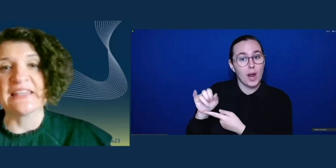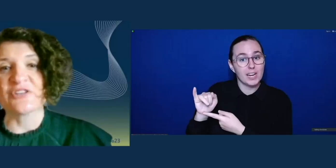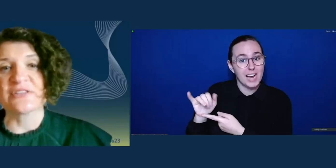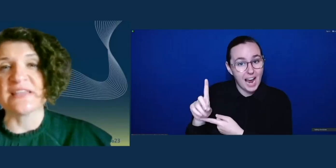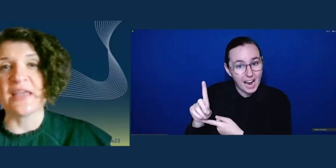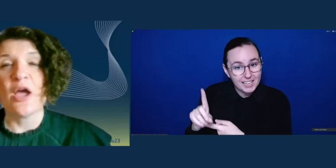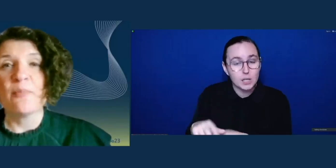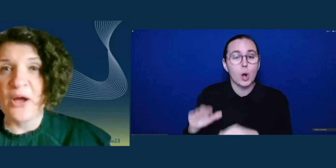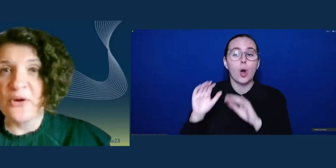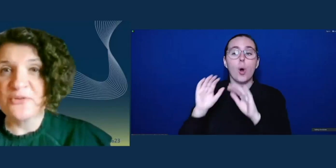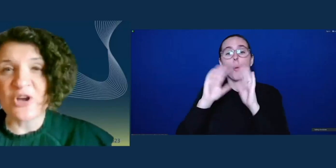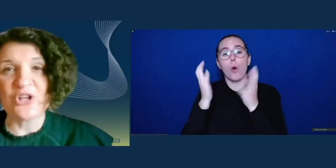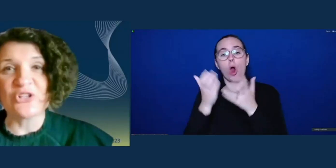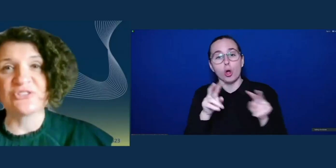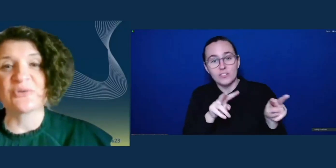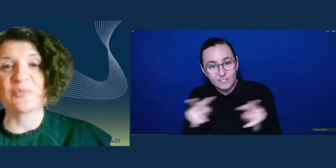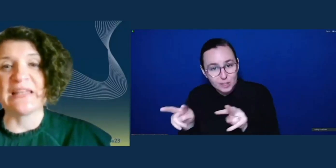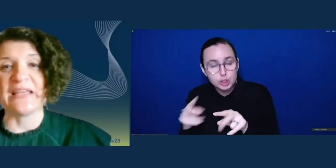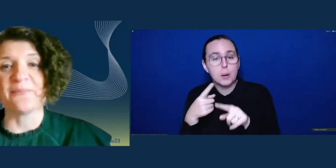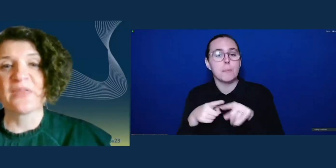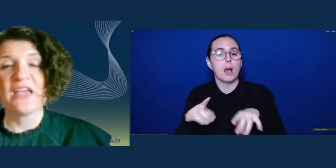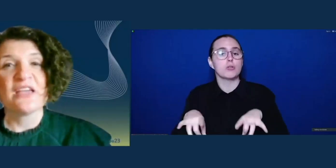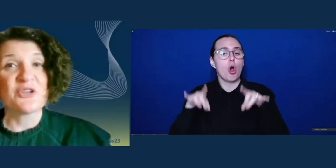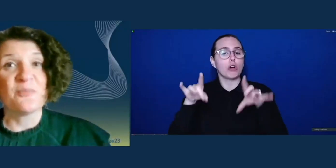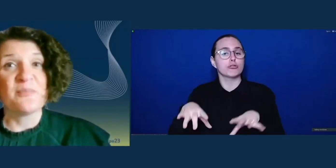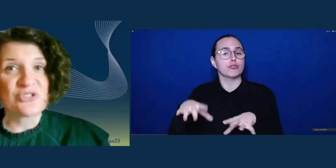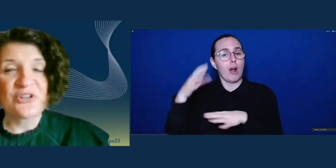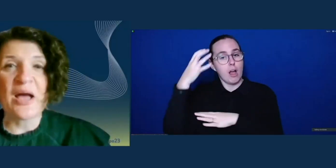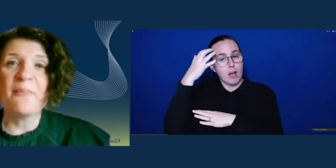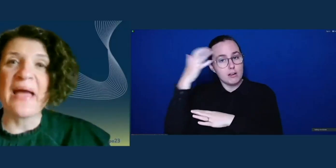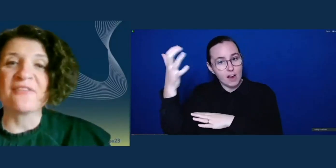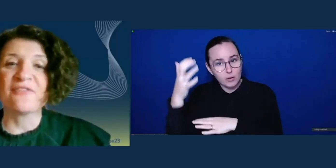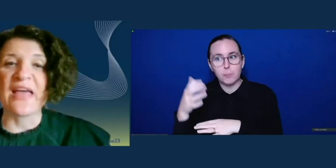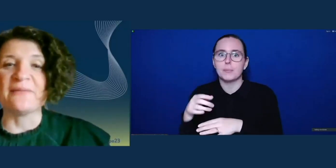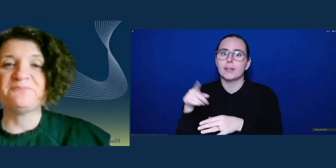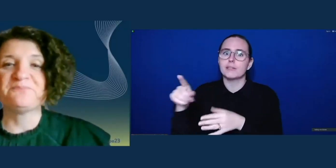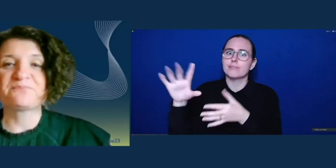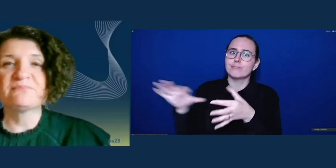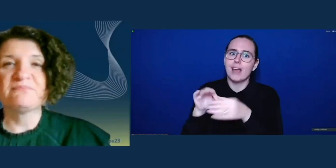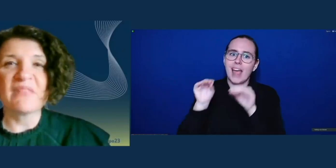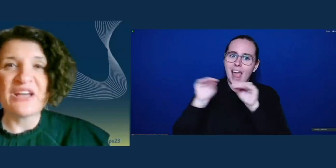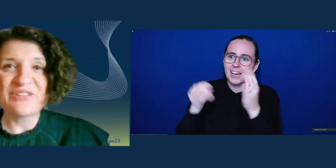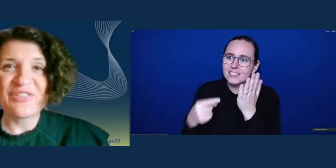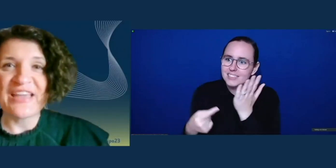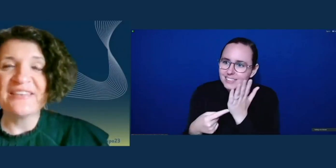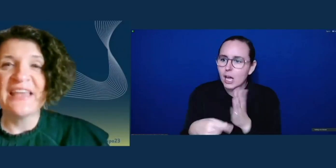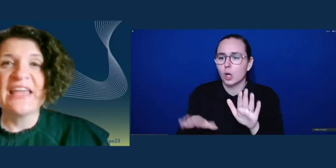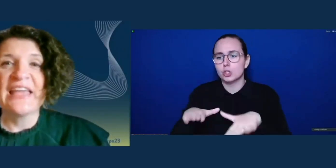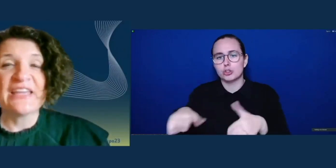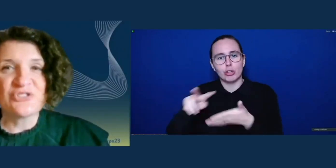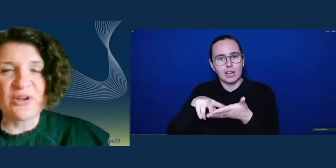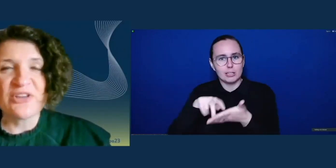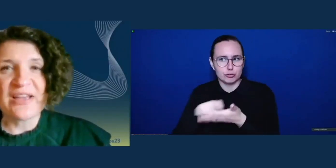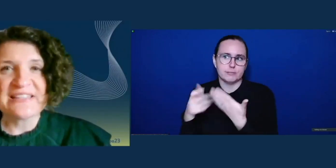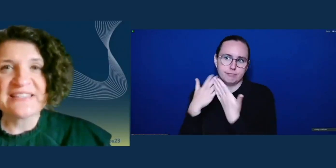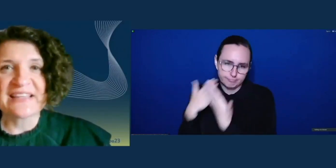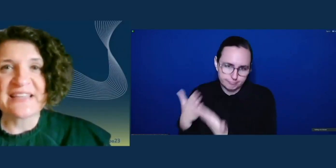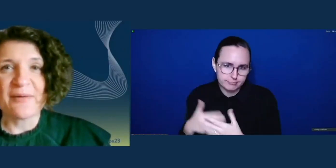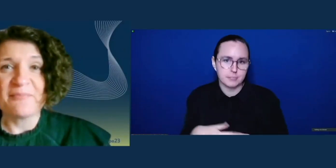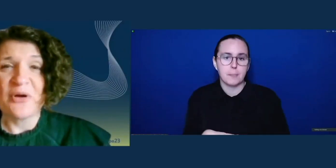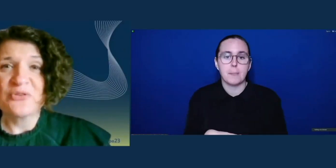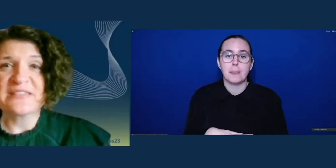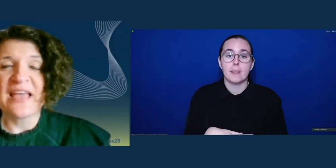and literacy post All Children Reading. So be sure to come back for that. Until then, enjoy your